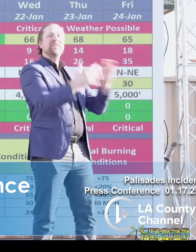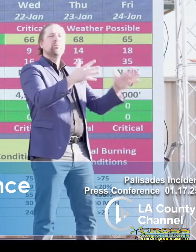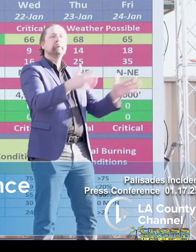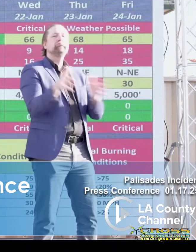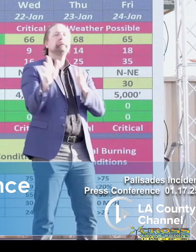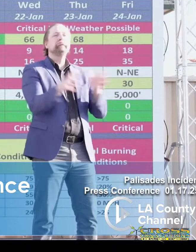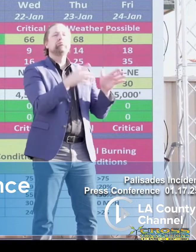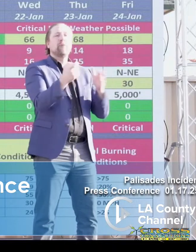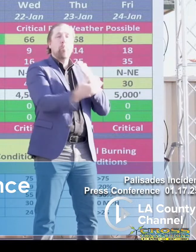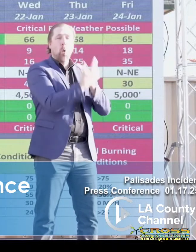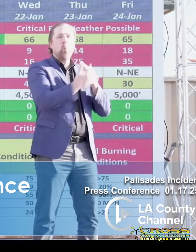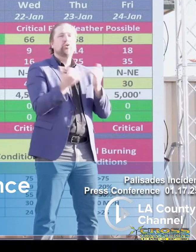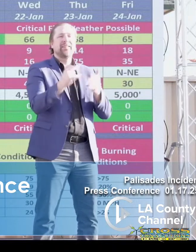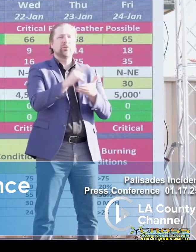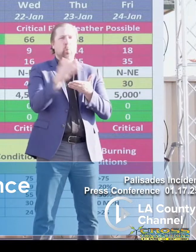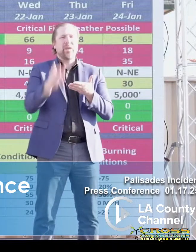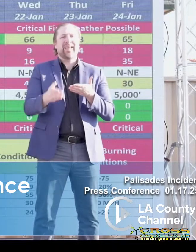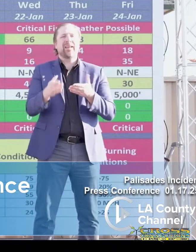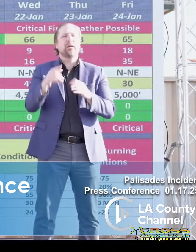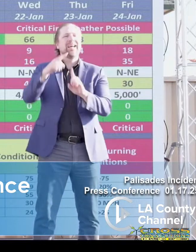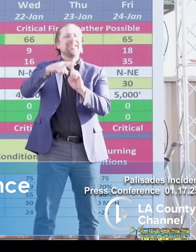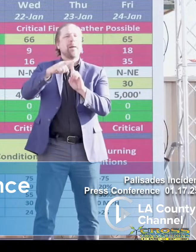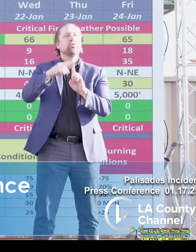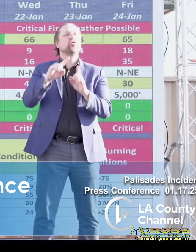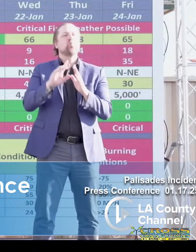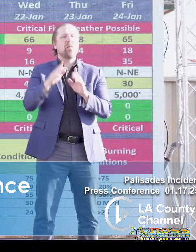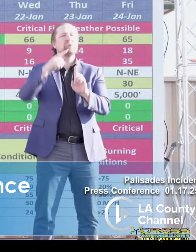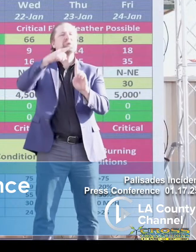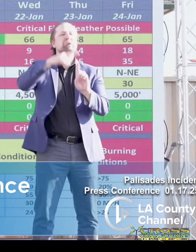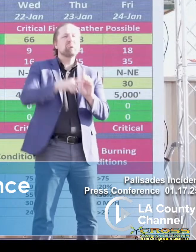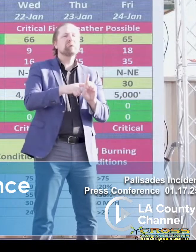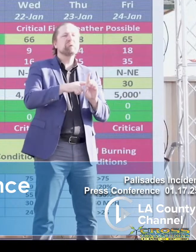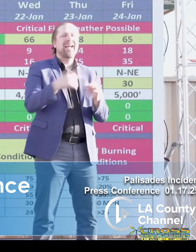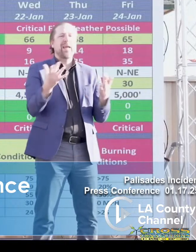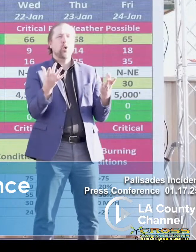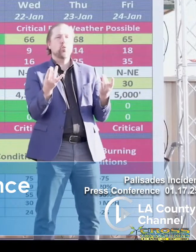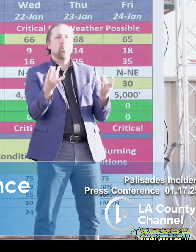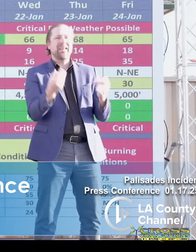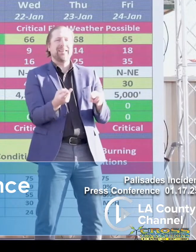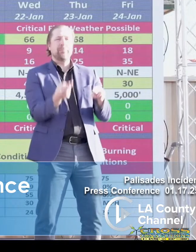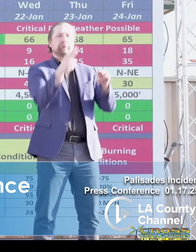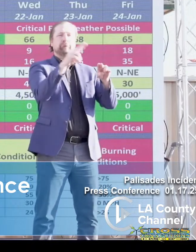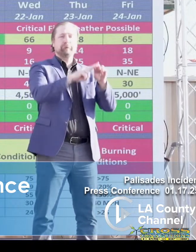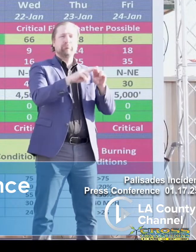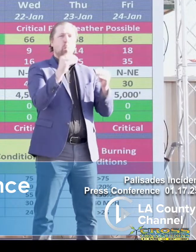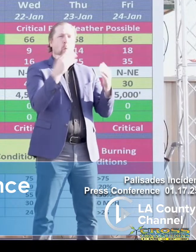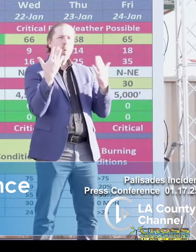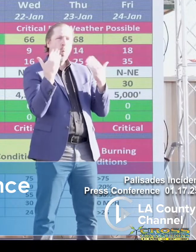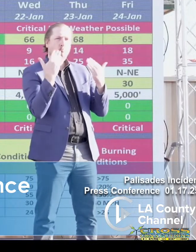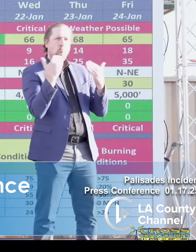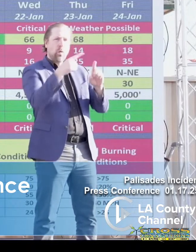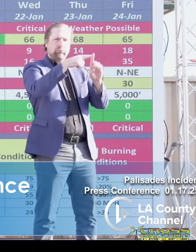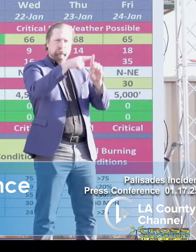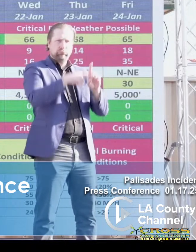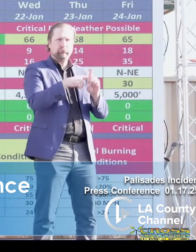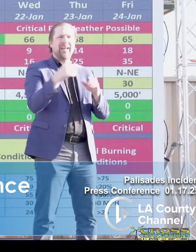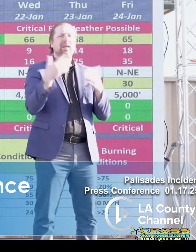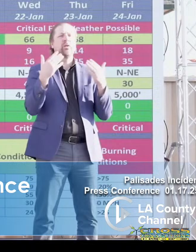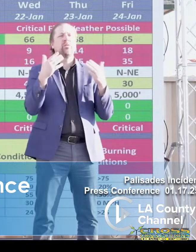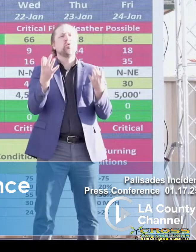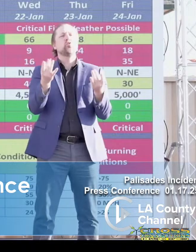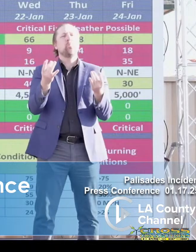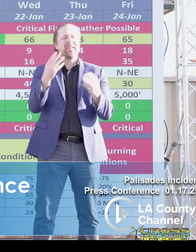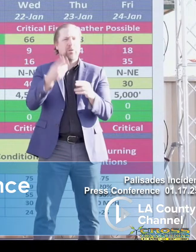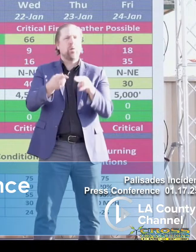day this weekend, bringing in cooler temperatures and higher humidity. So those cooler temperatures, the higher humidity, and the much